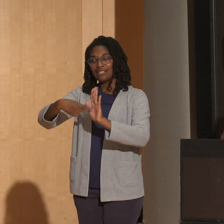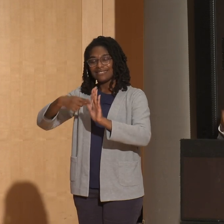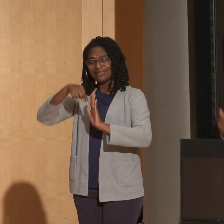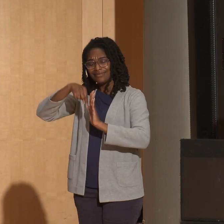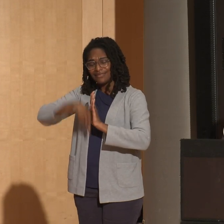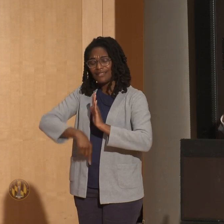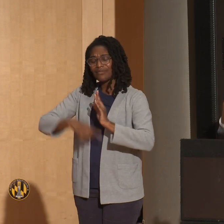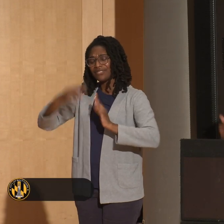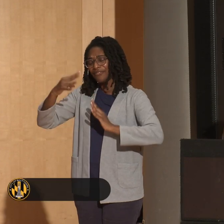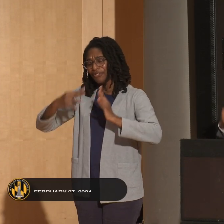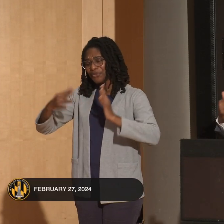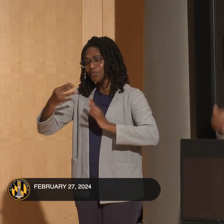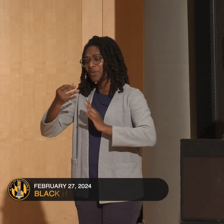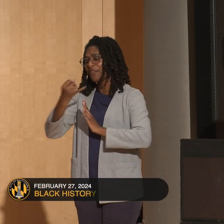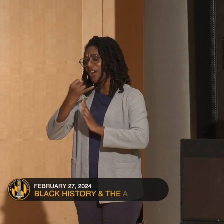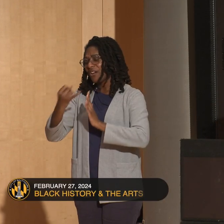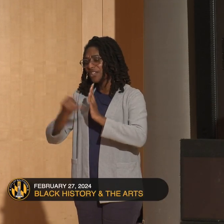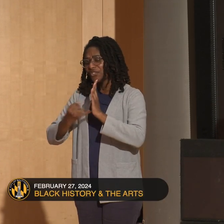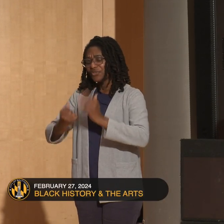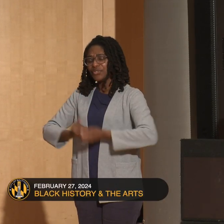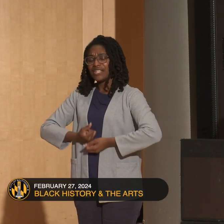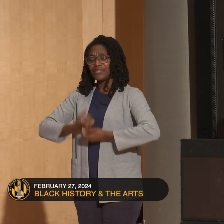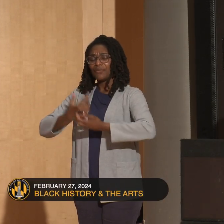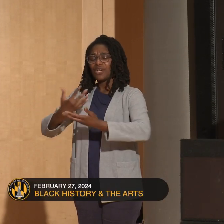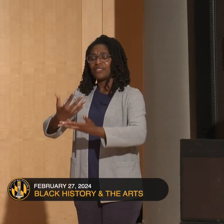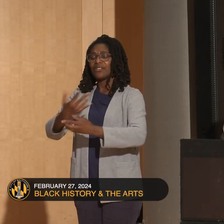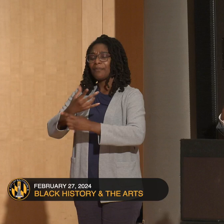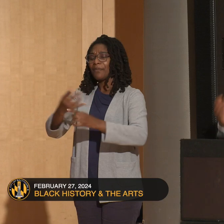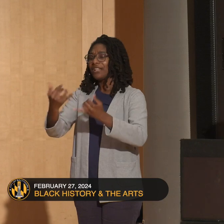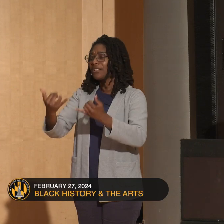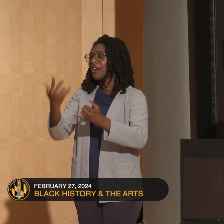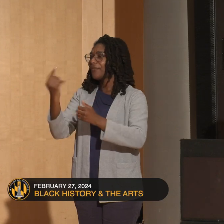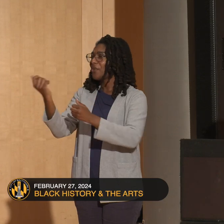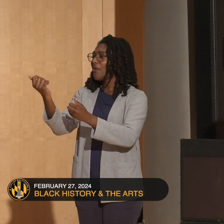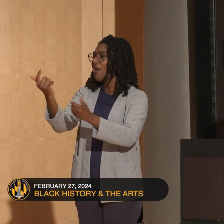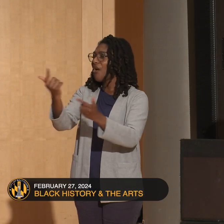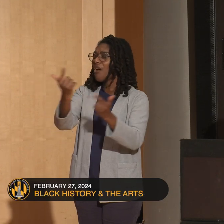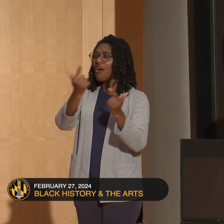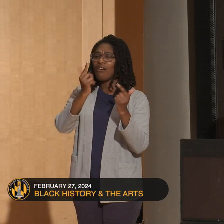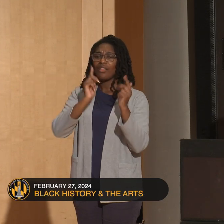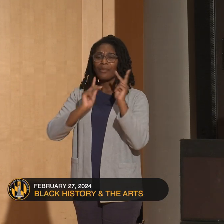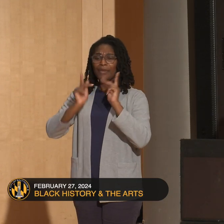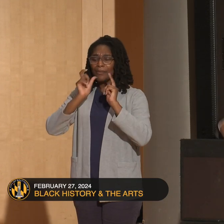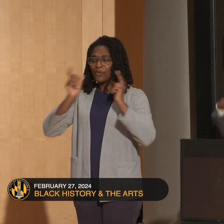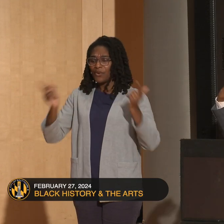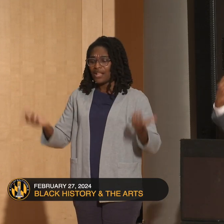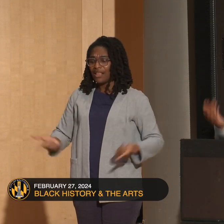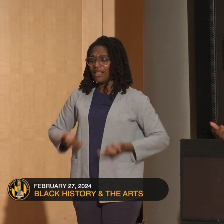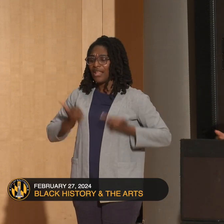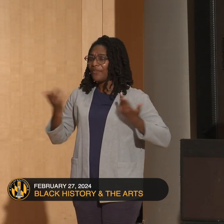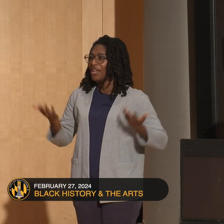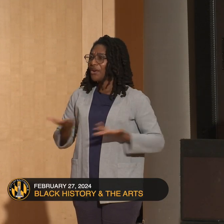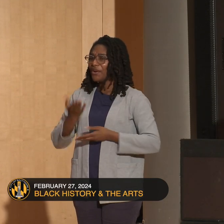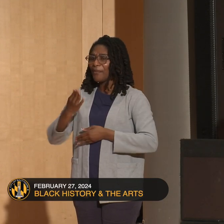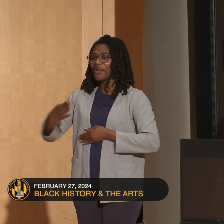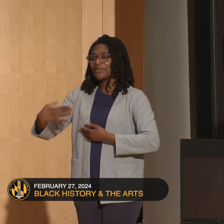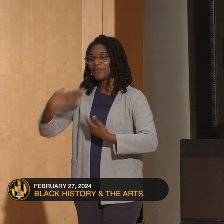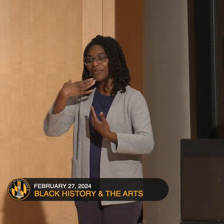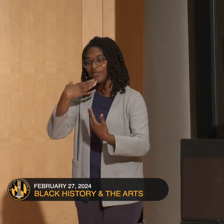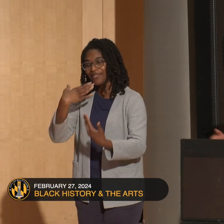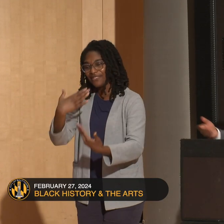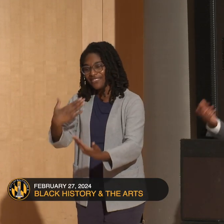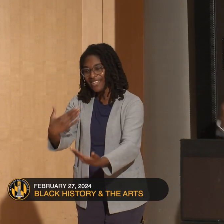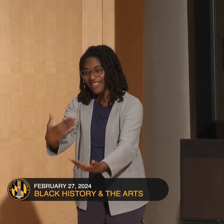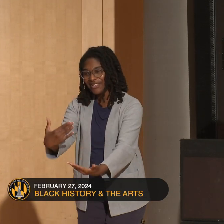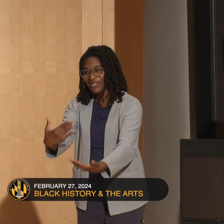diversity of Black artistic expression. So, on behalf of all of the residents in Baltimore, thank you. And we're going to call